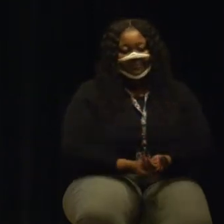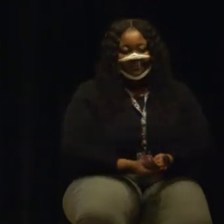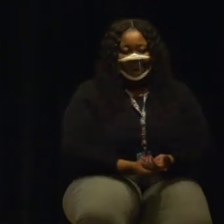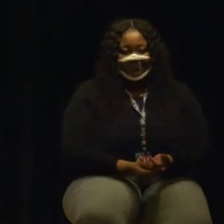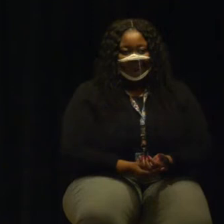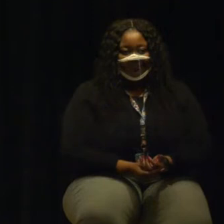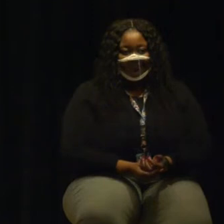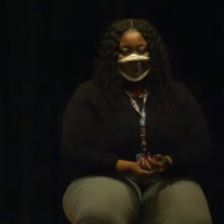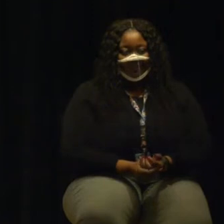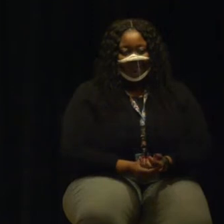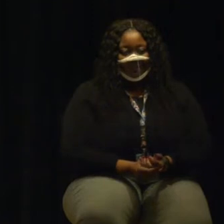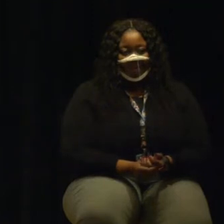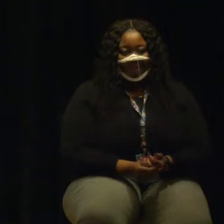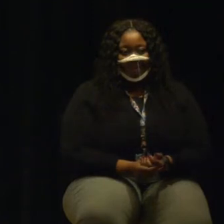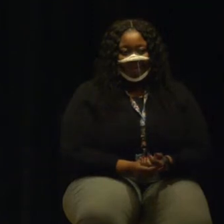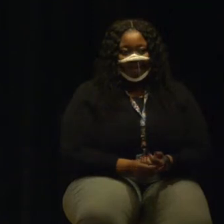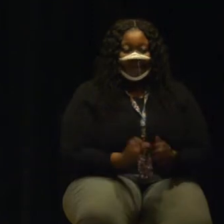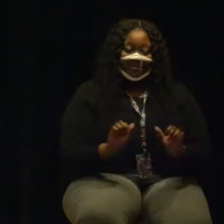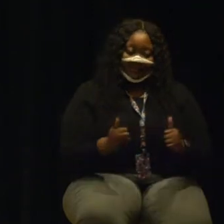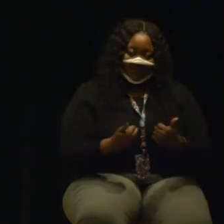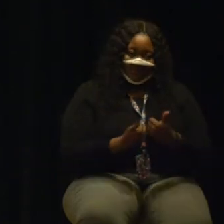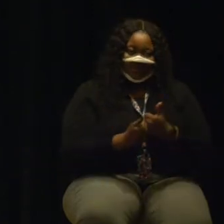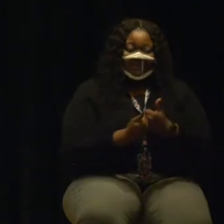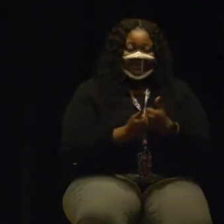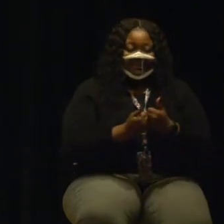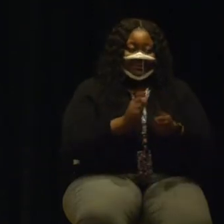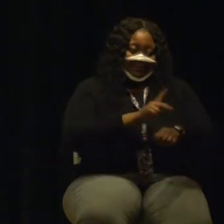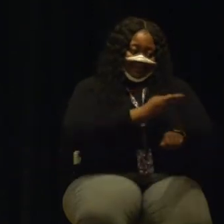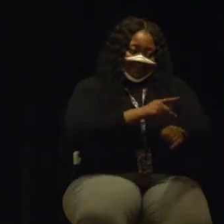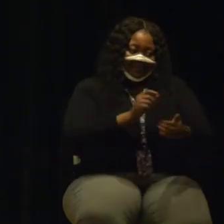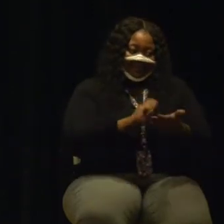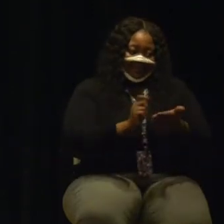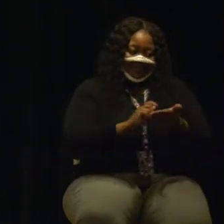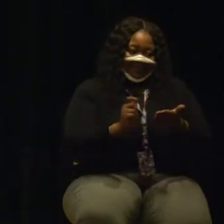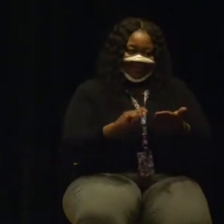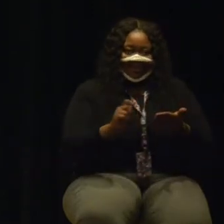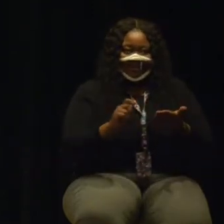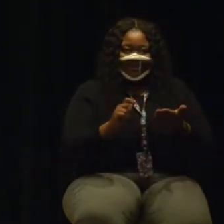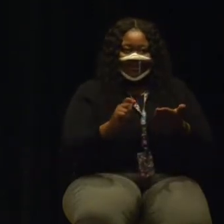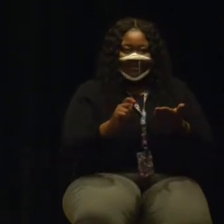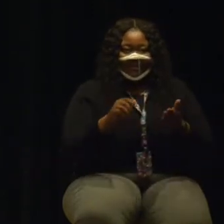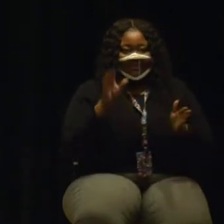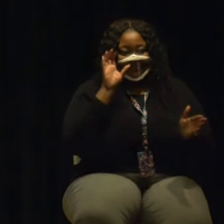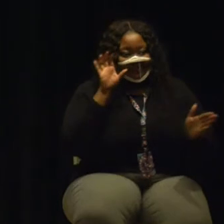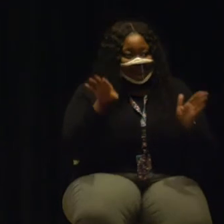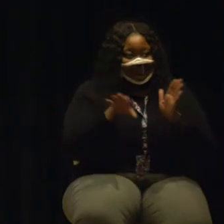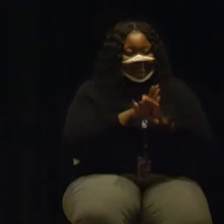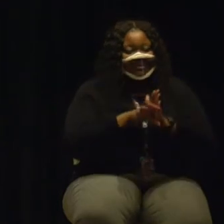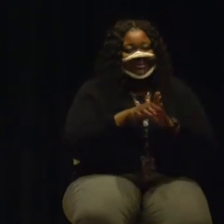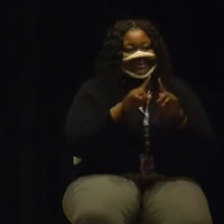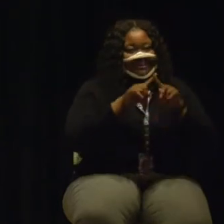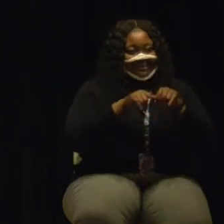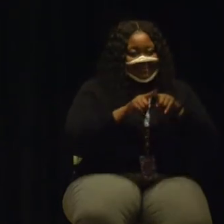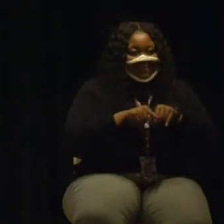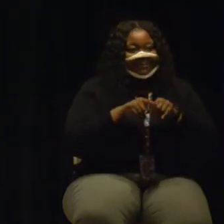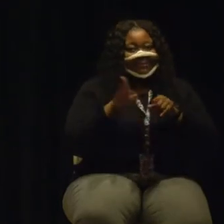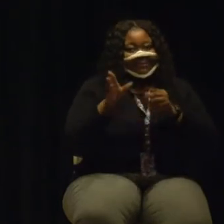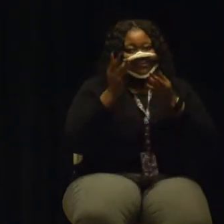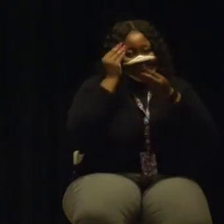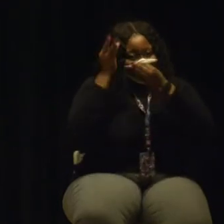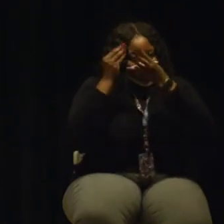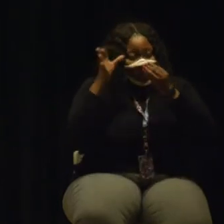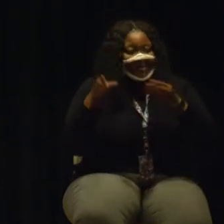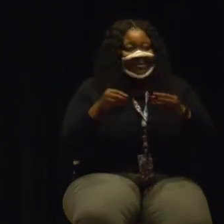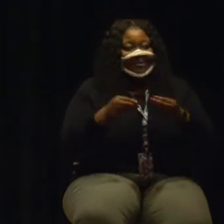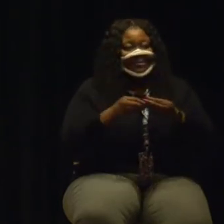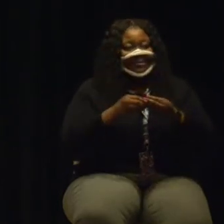one of the complications of writing a book of poetry is that there's, you know, obviously no visuals. It's all reliant on what you can imagine and what can be described. And